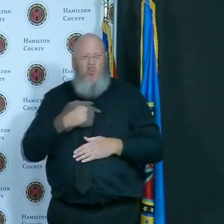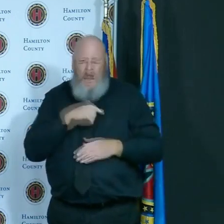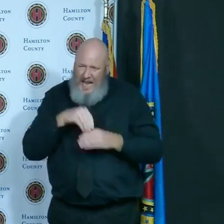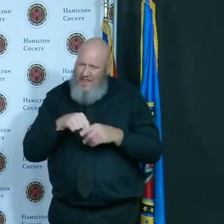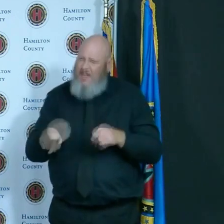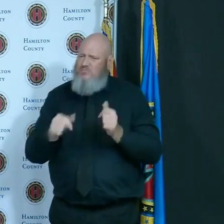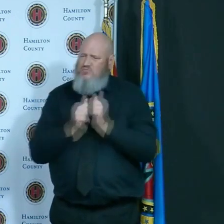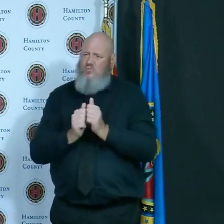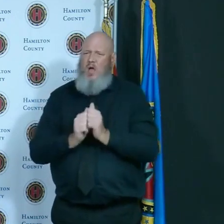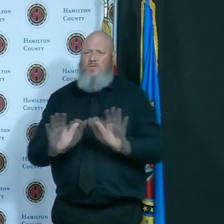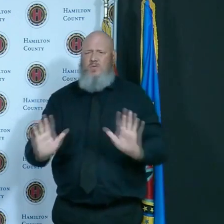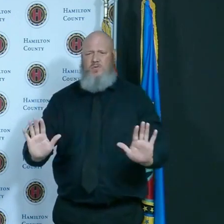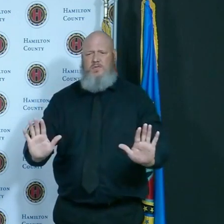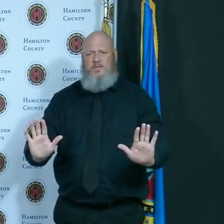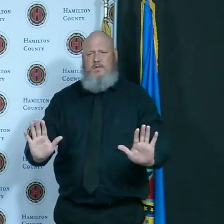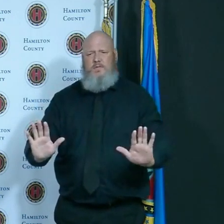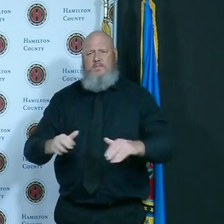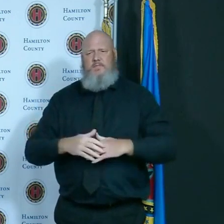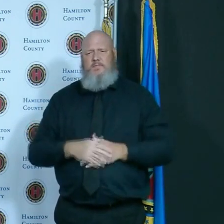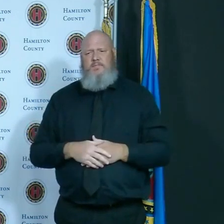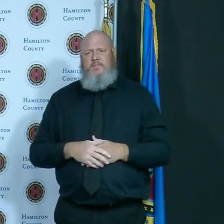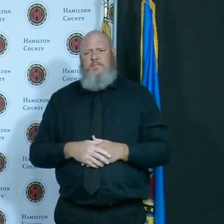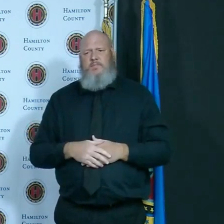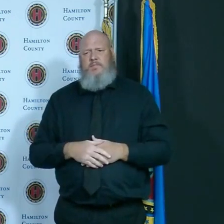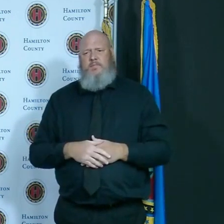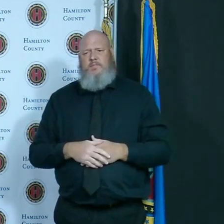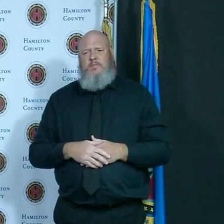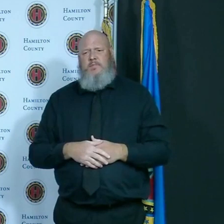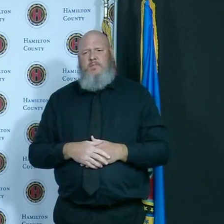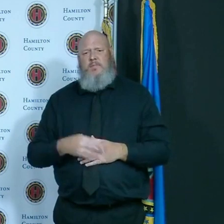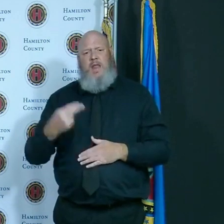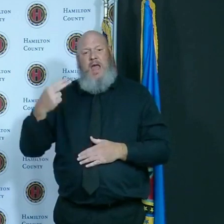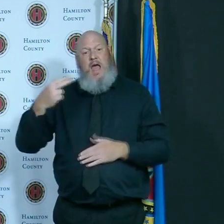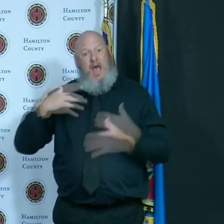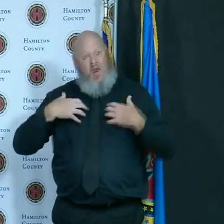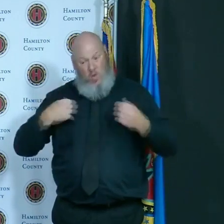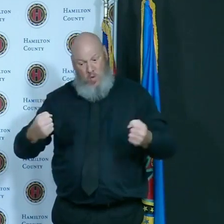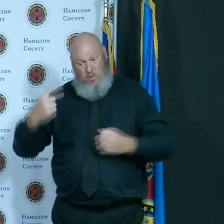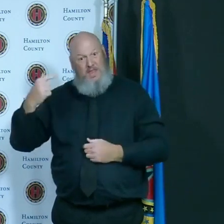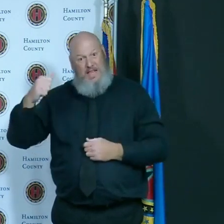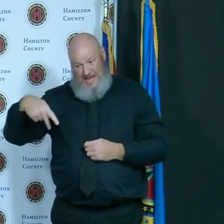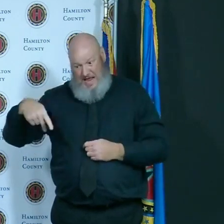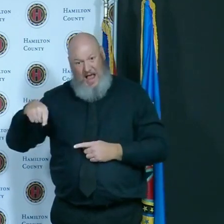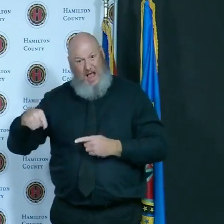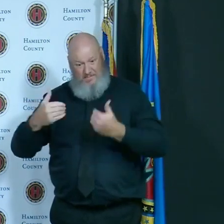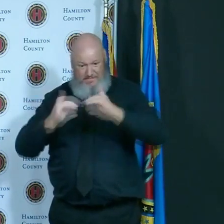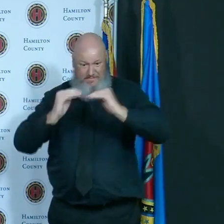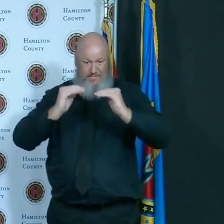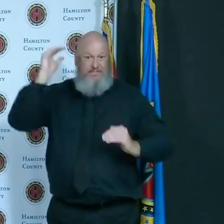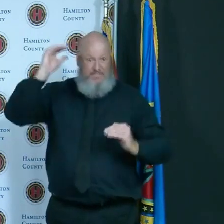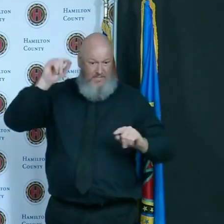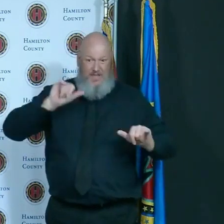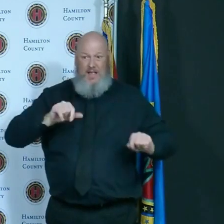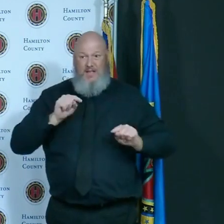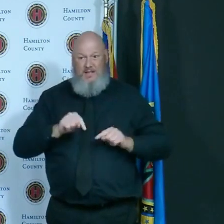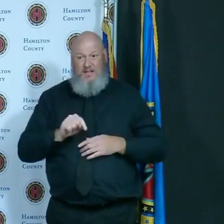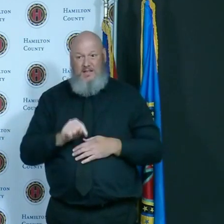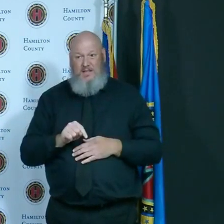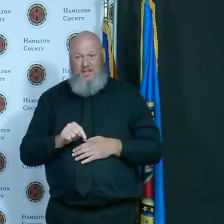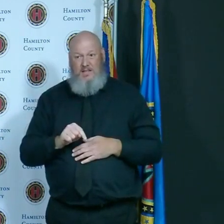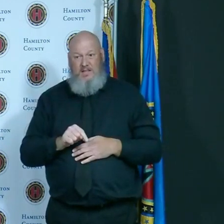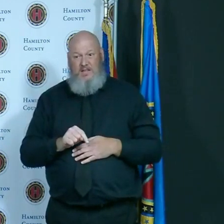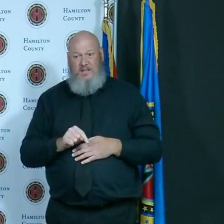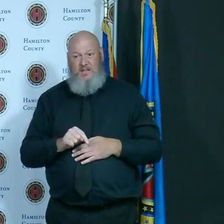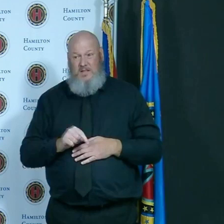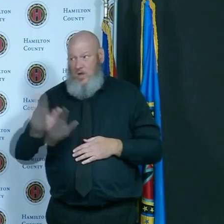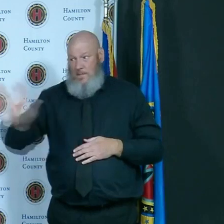what is the Health Gap doing? We are continuing to connect to all of the individuals that we serve, but more importantly, we are reaching